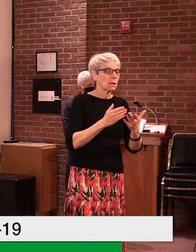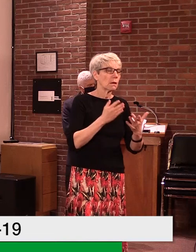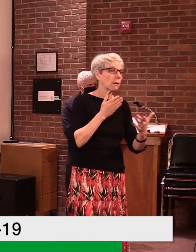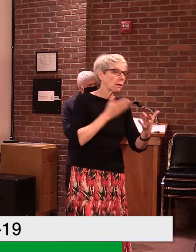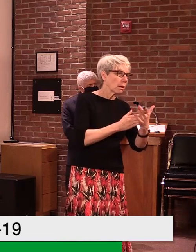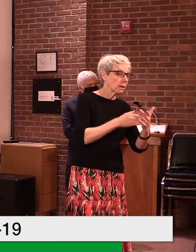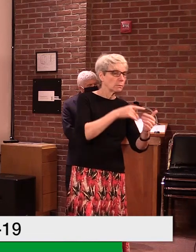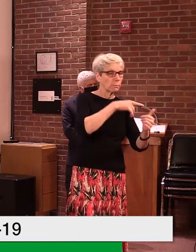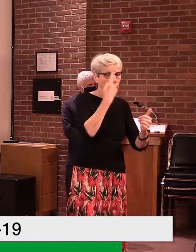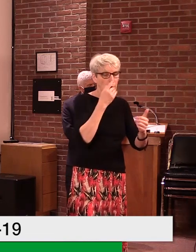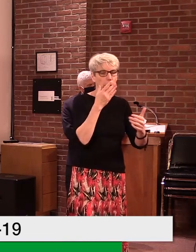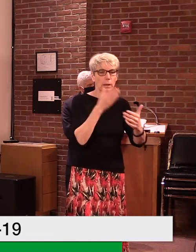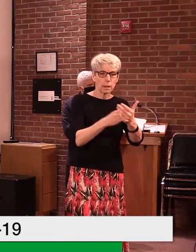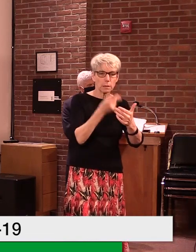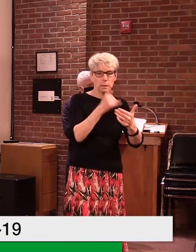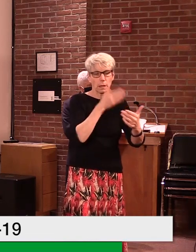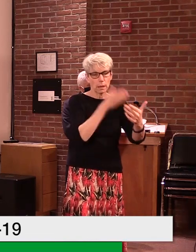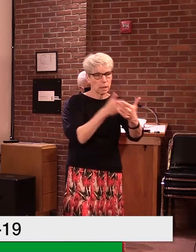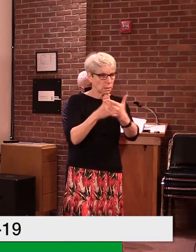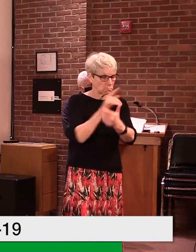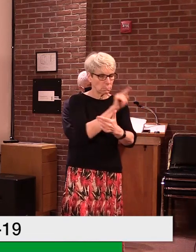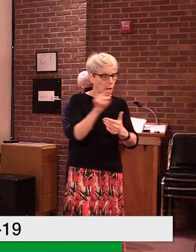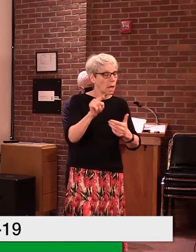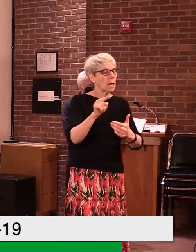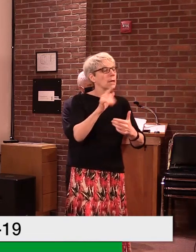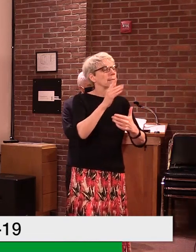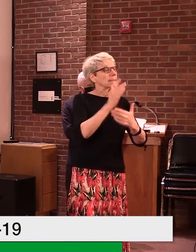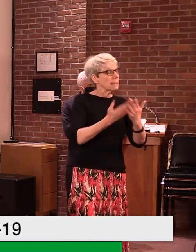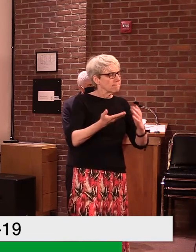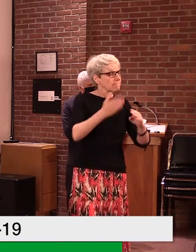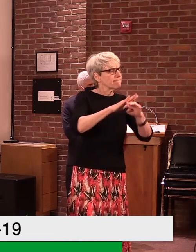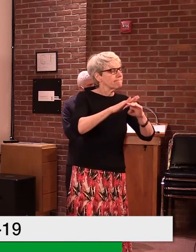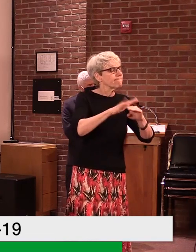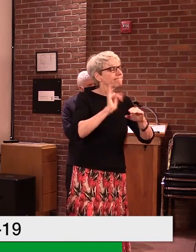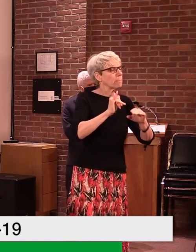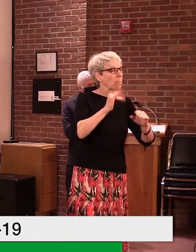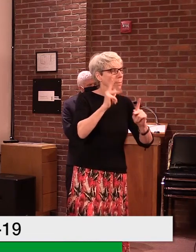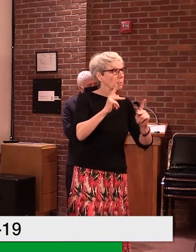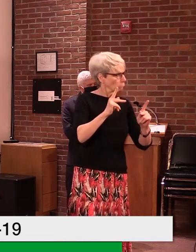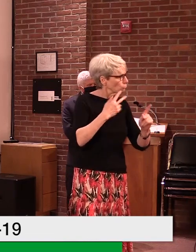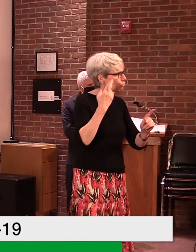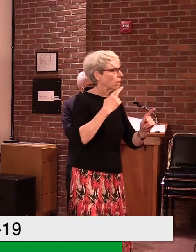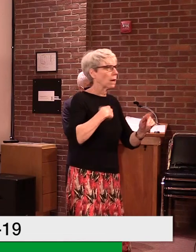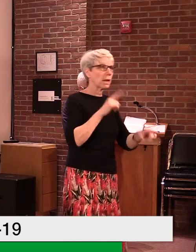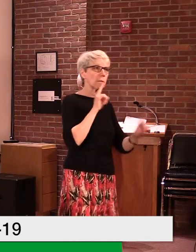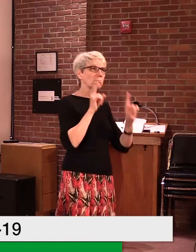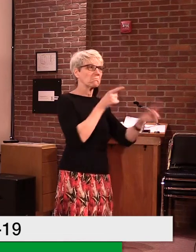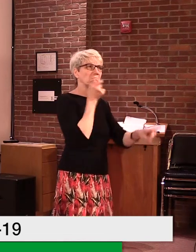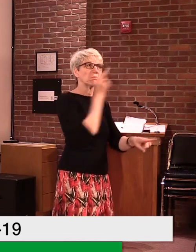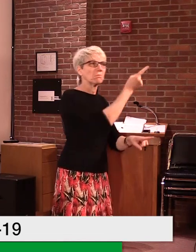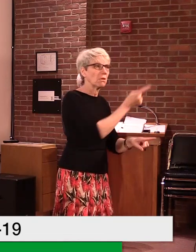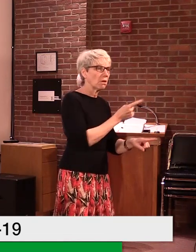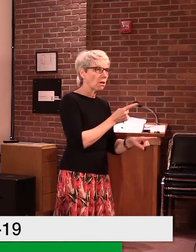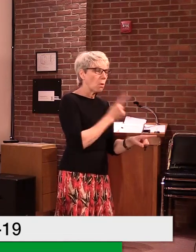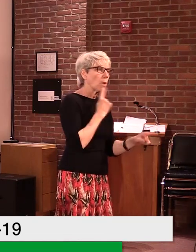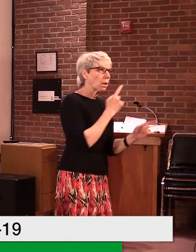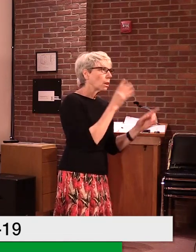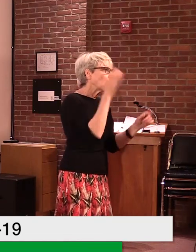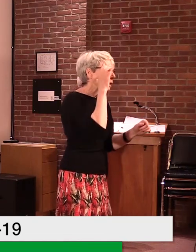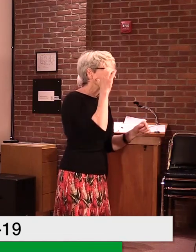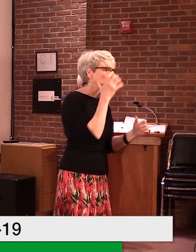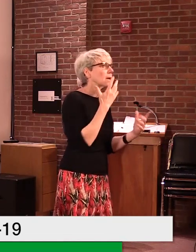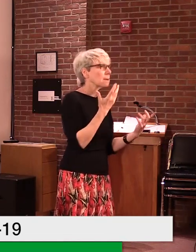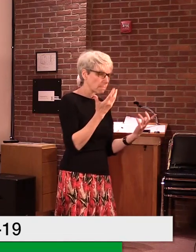which increases reporting, which is good. In terms of responding, I think